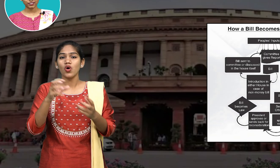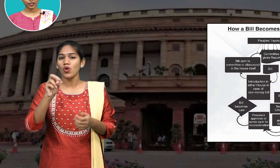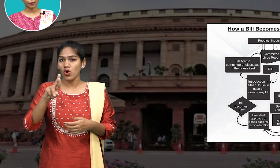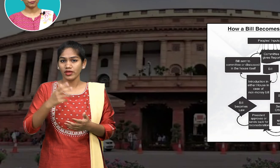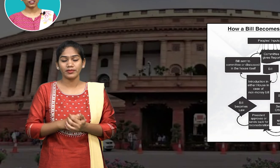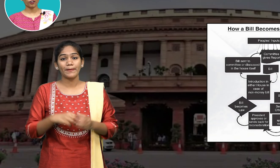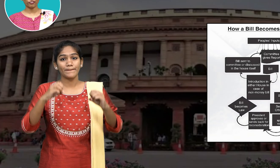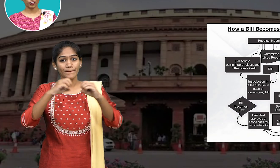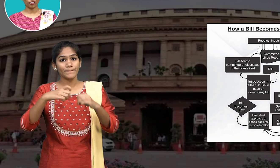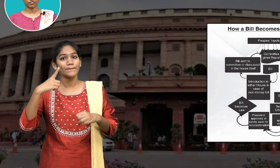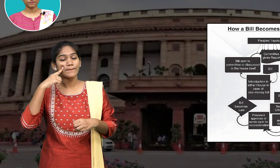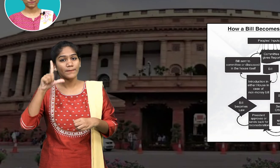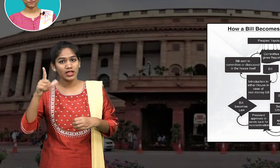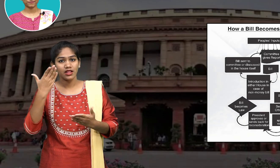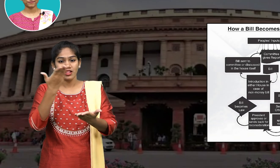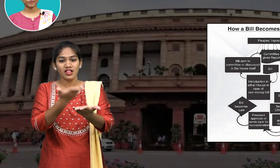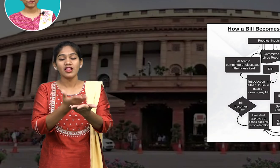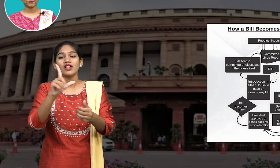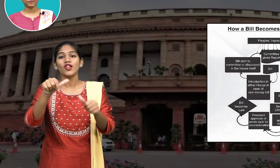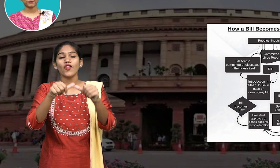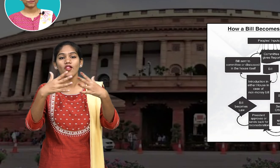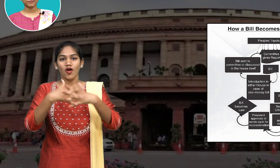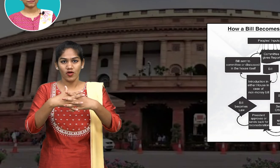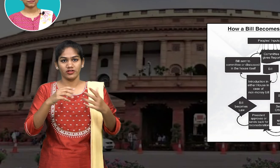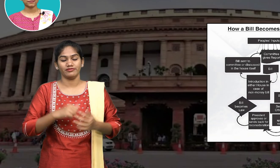or bill of law.